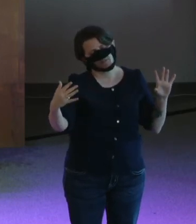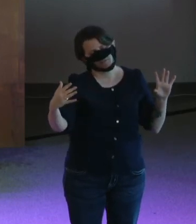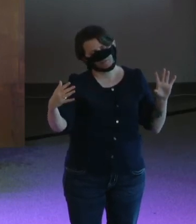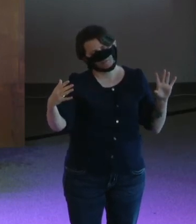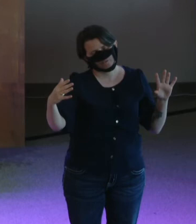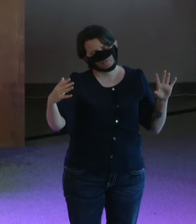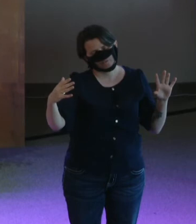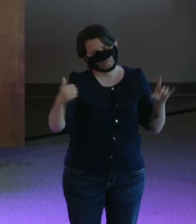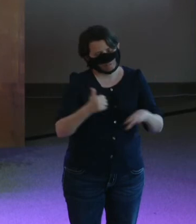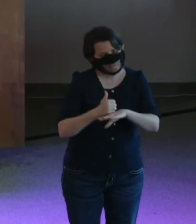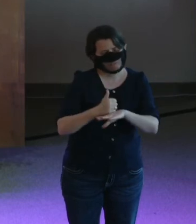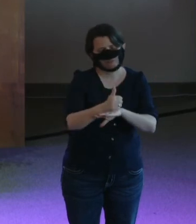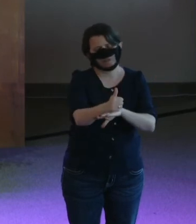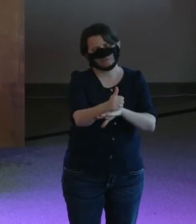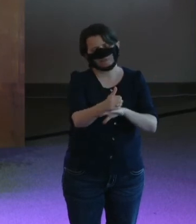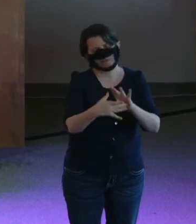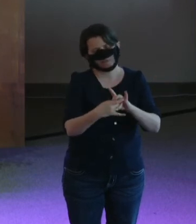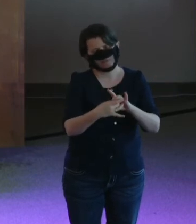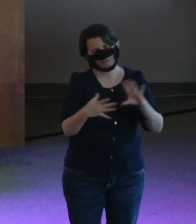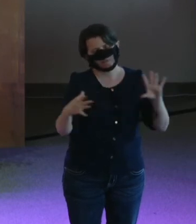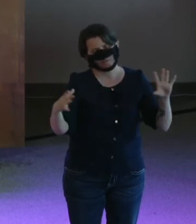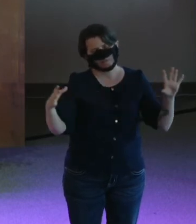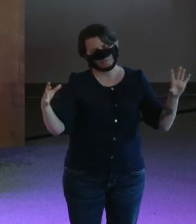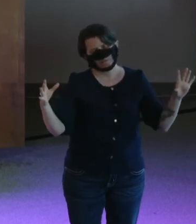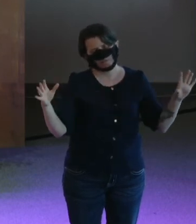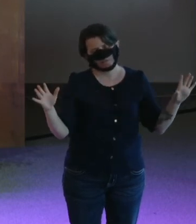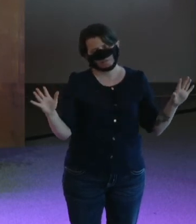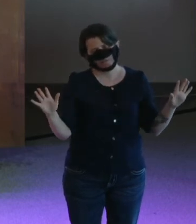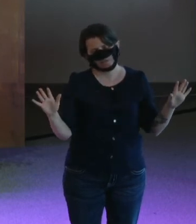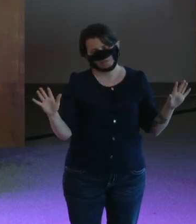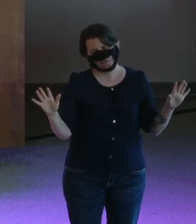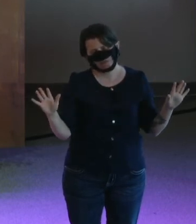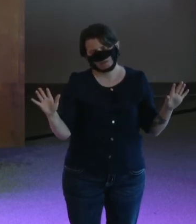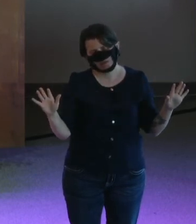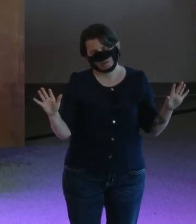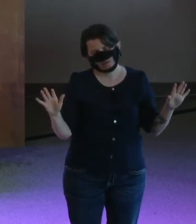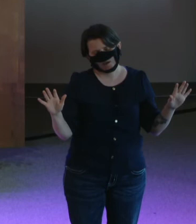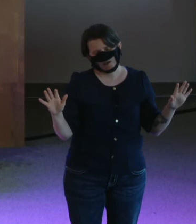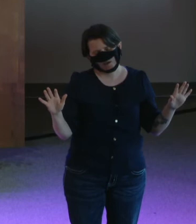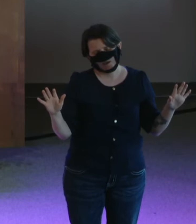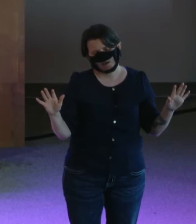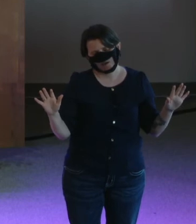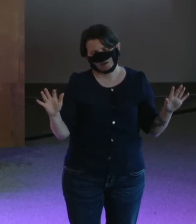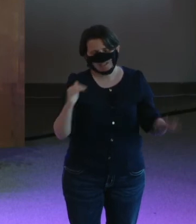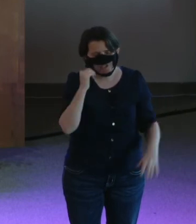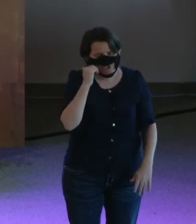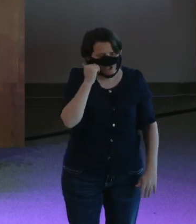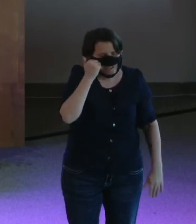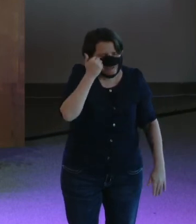We release the blame, we let that go. We release the